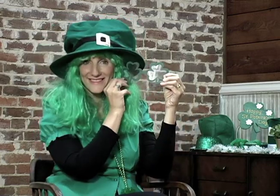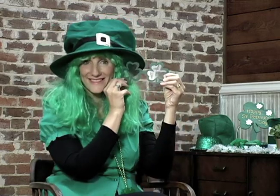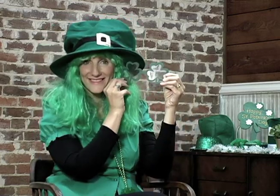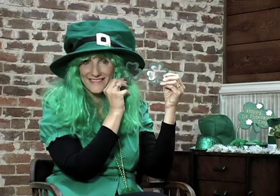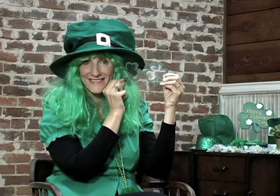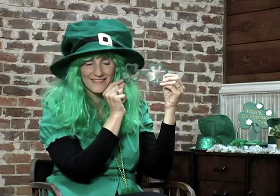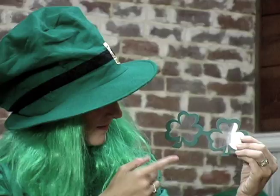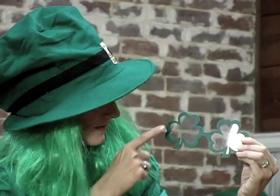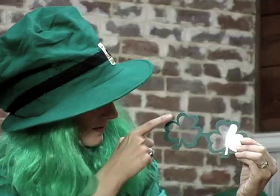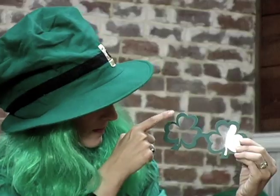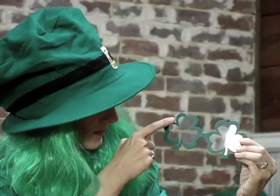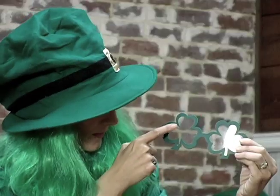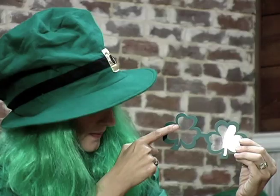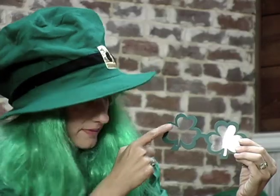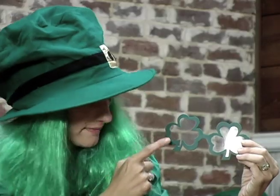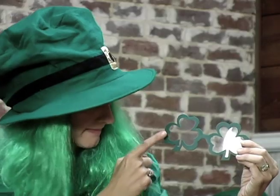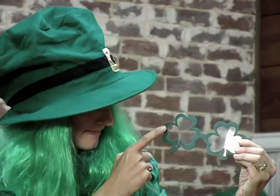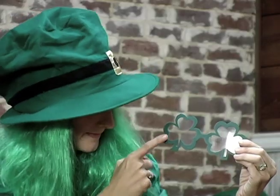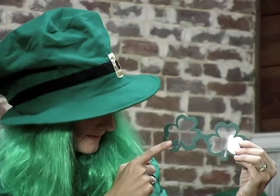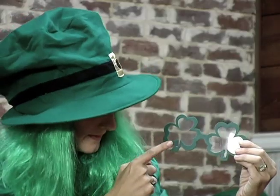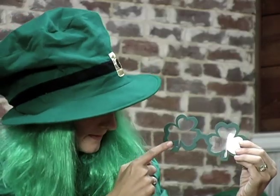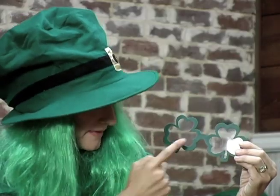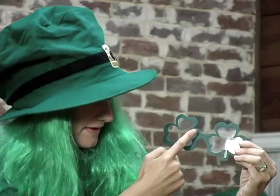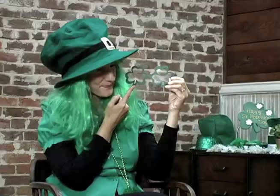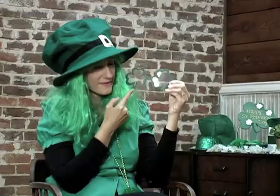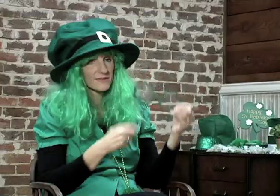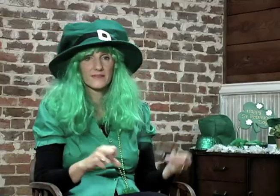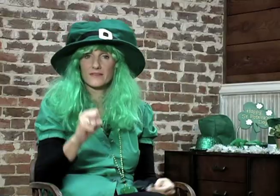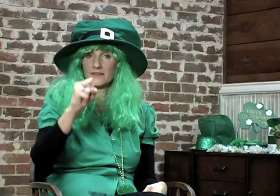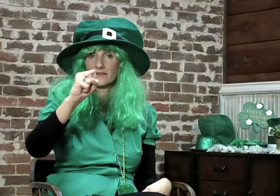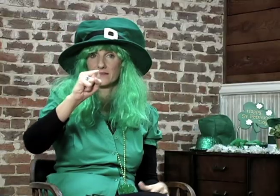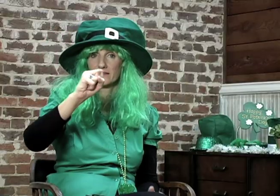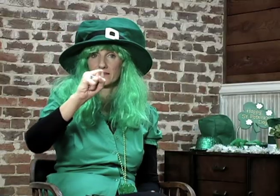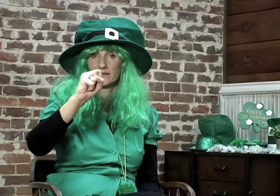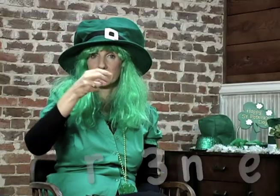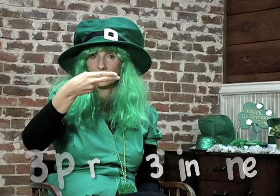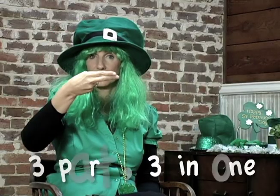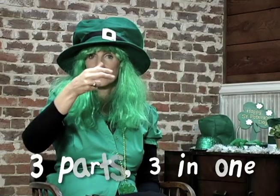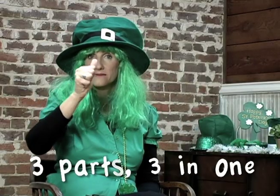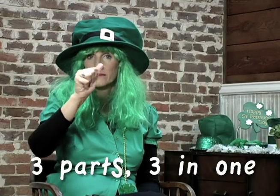He took that little leaf and showed that it had three different parts.